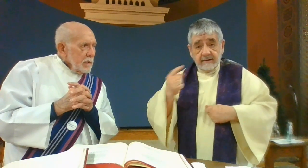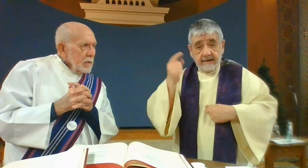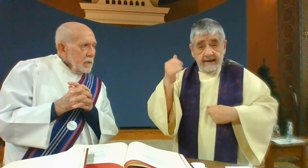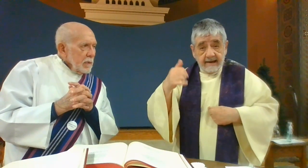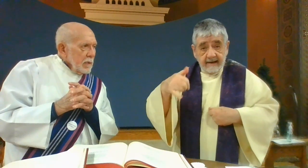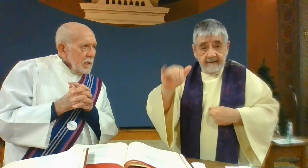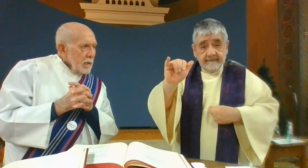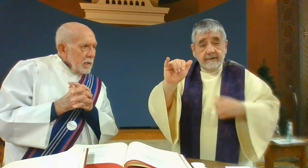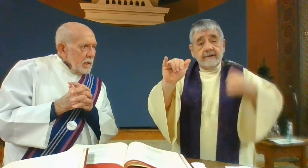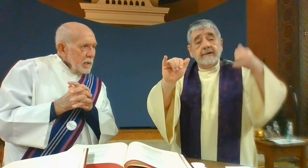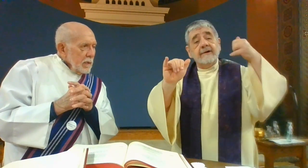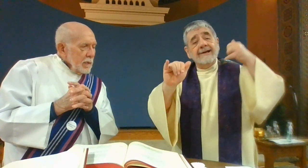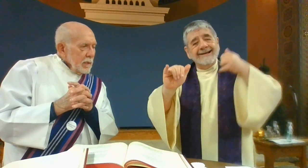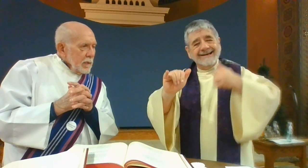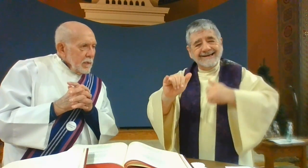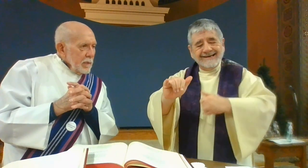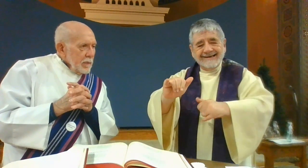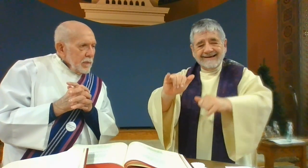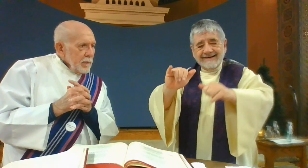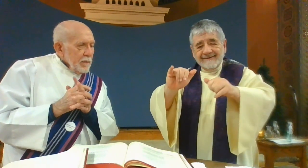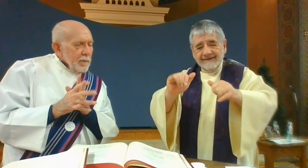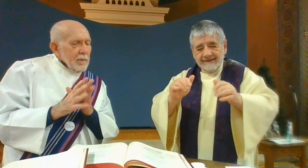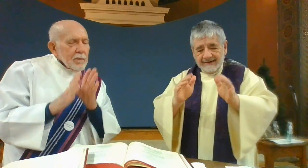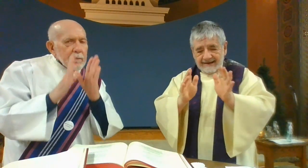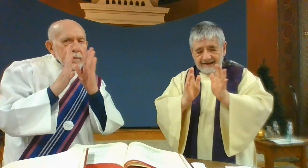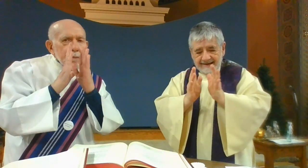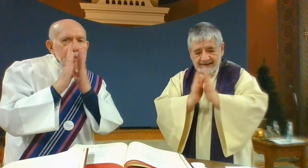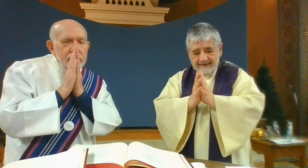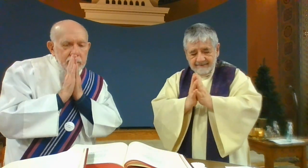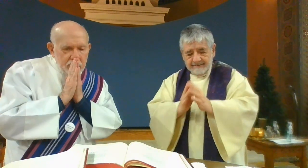grant us everlasting life. Amen.